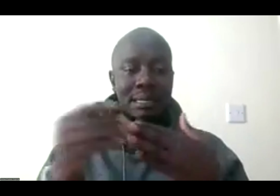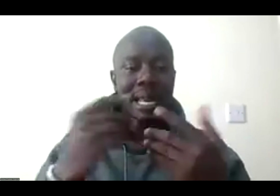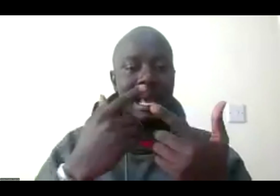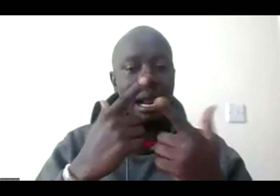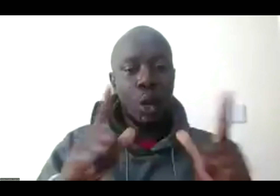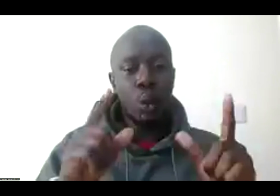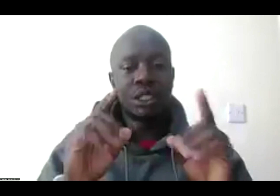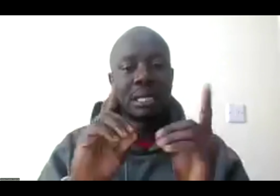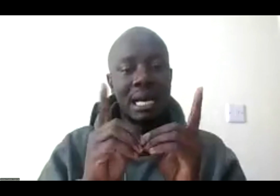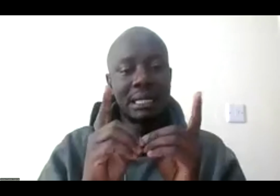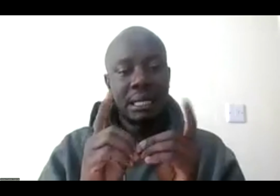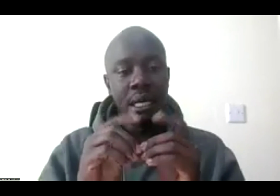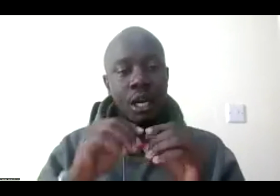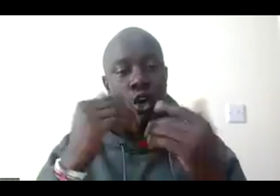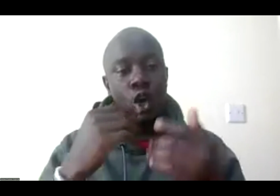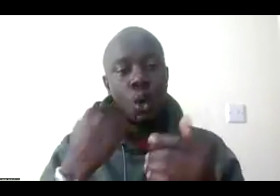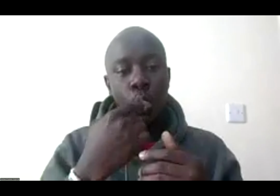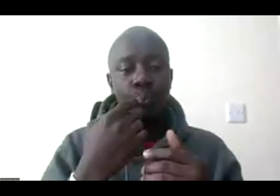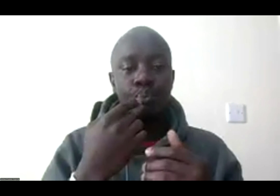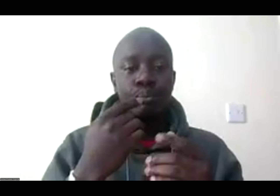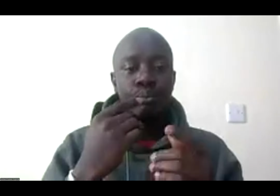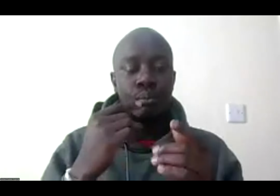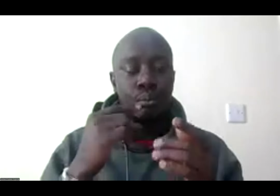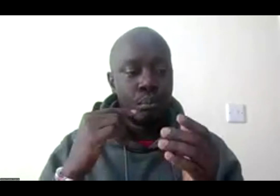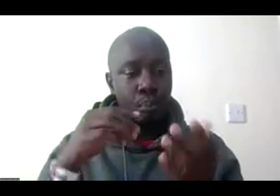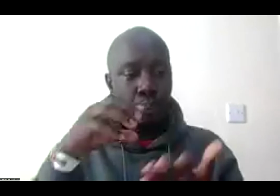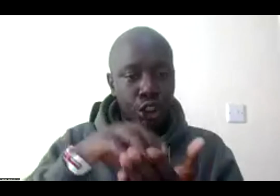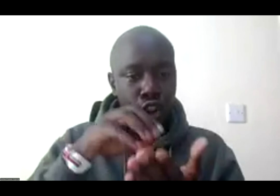who have collected sign language data or